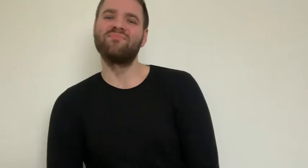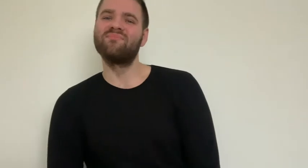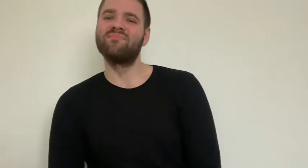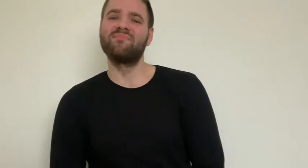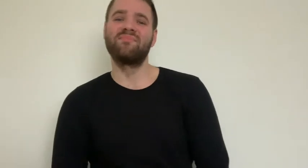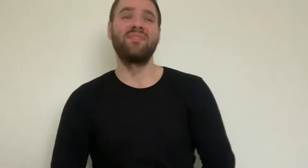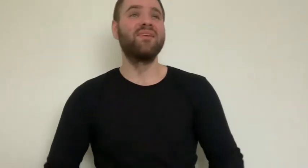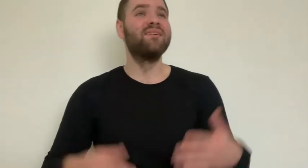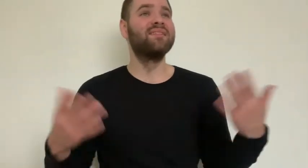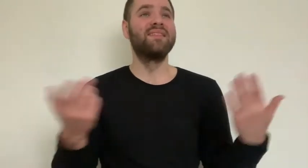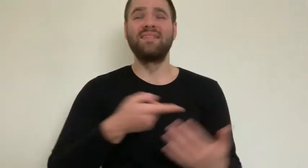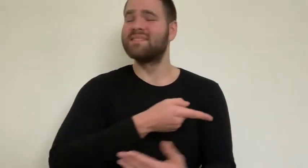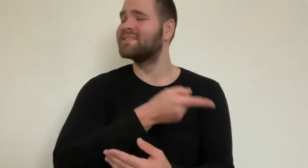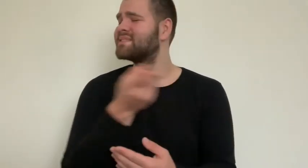These are real